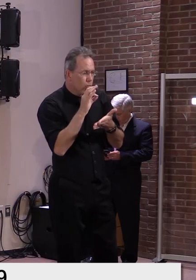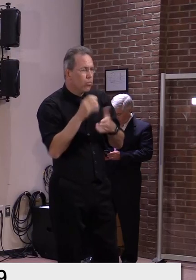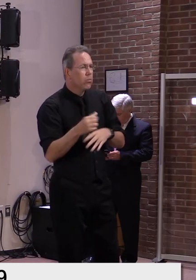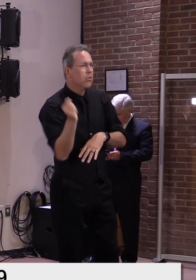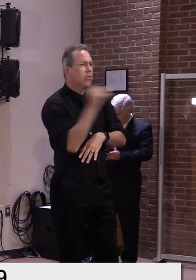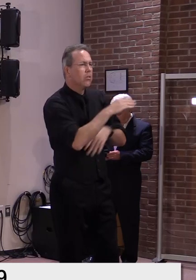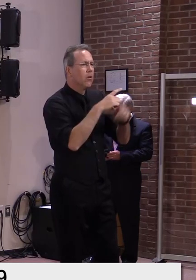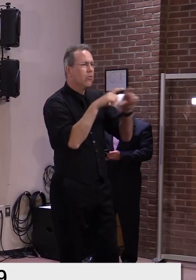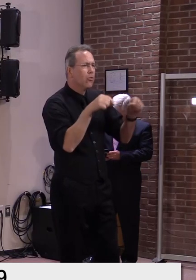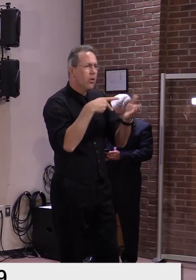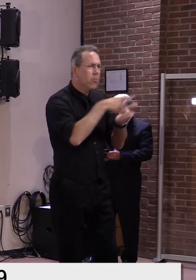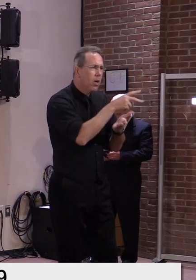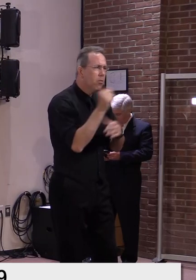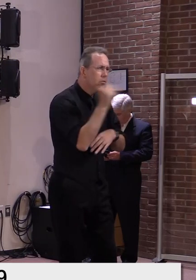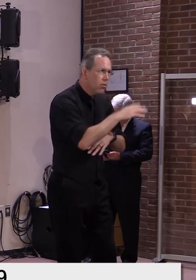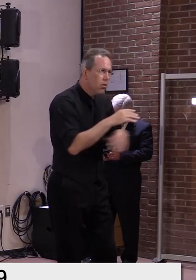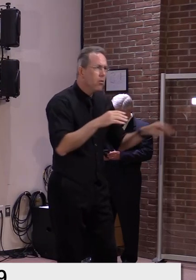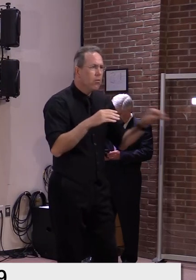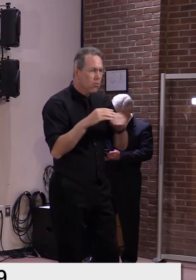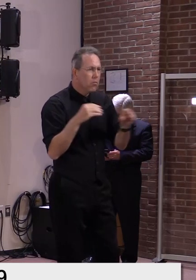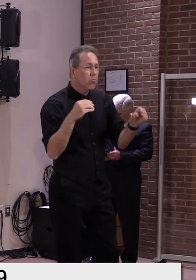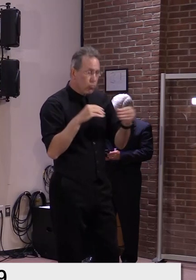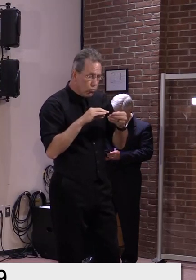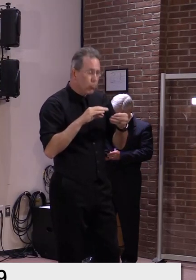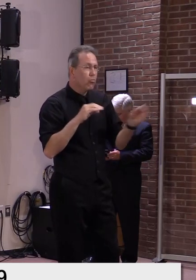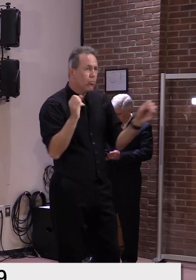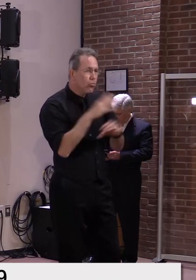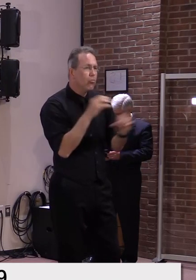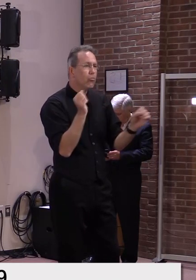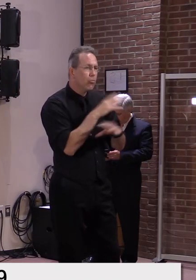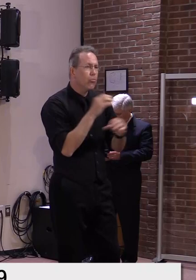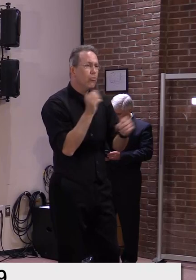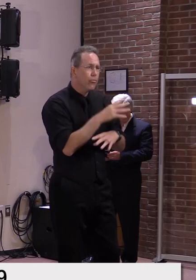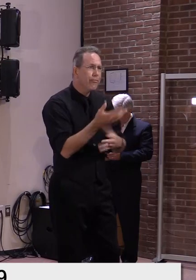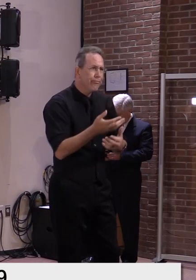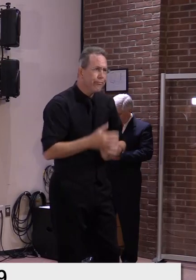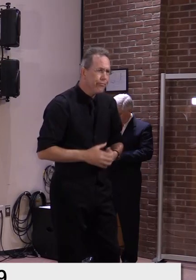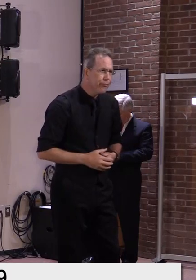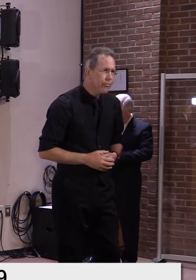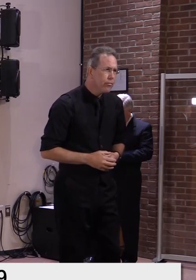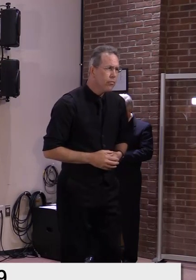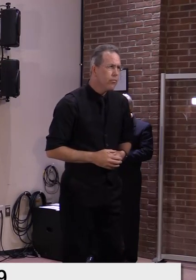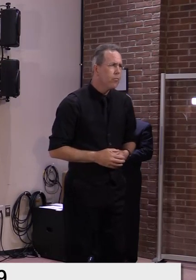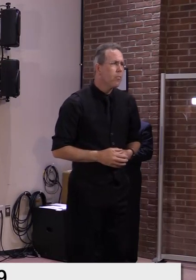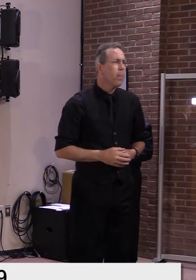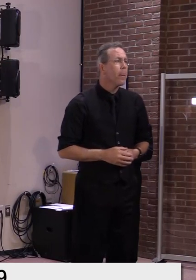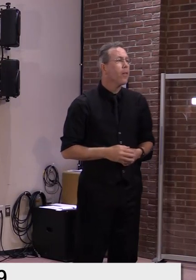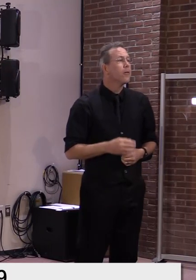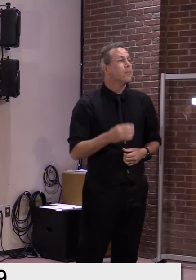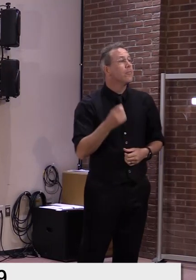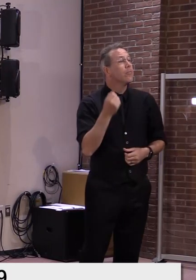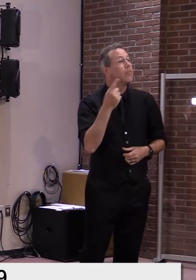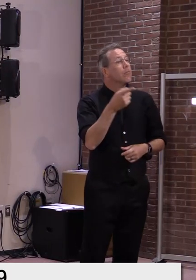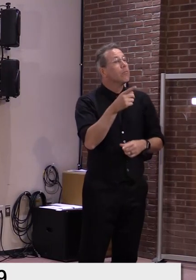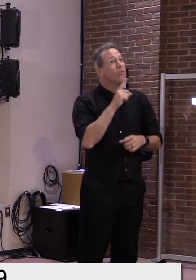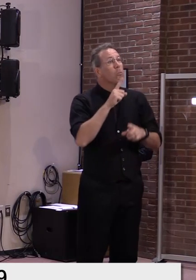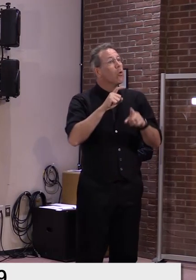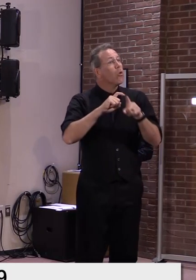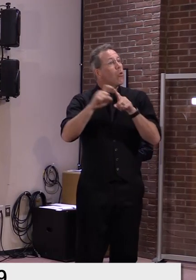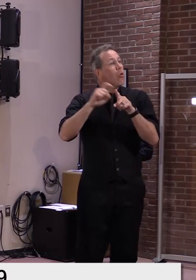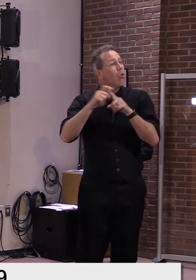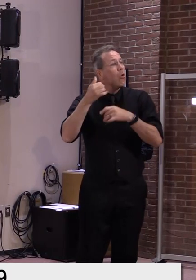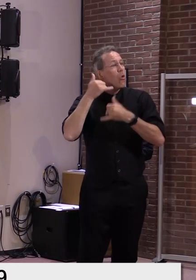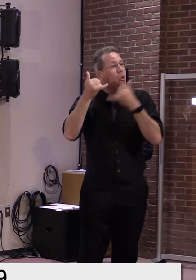could be associated with a number of different things. The wait time, the only thing I would say to those folks